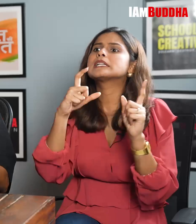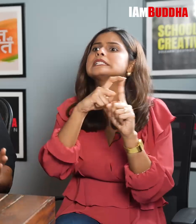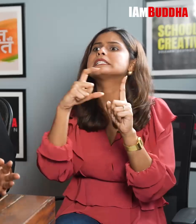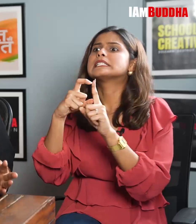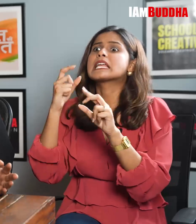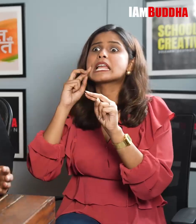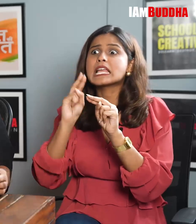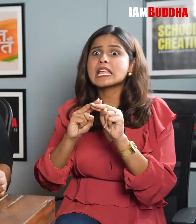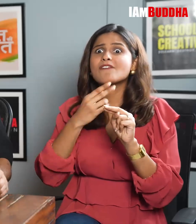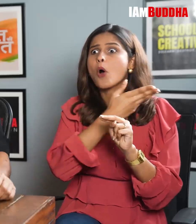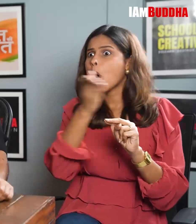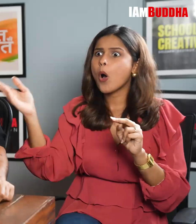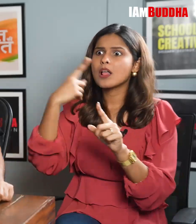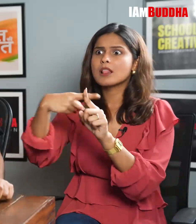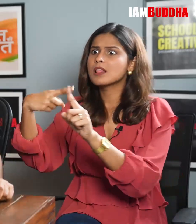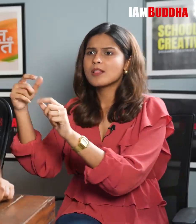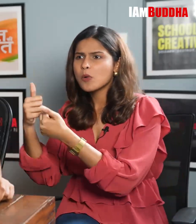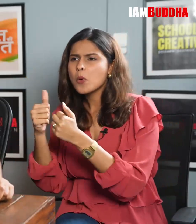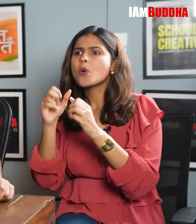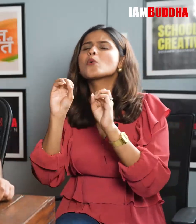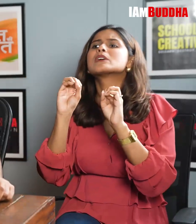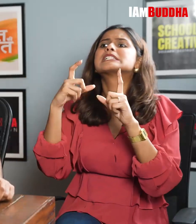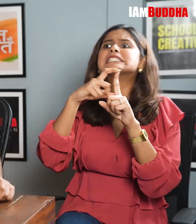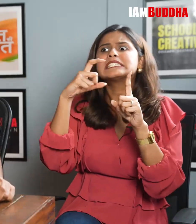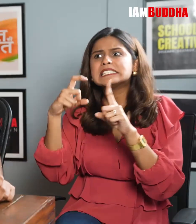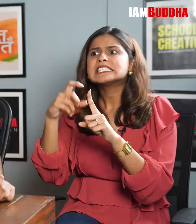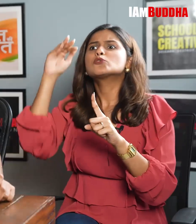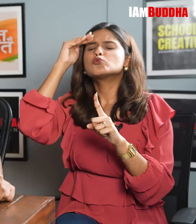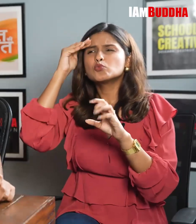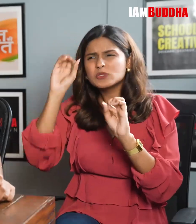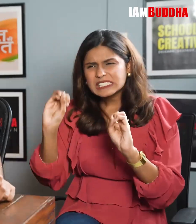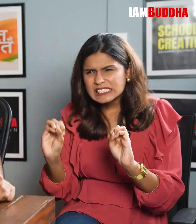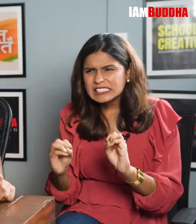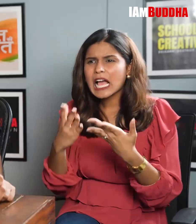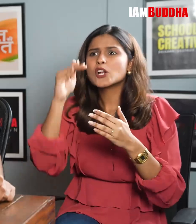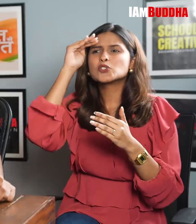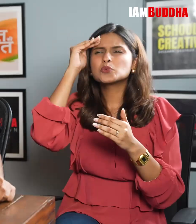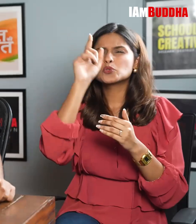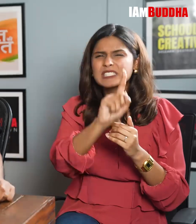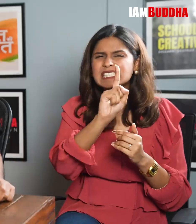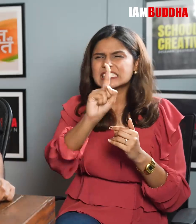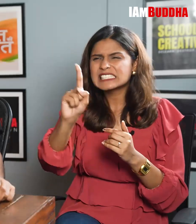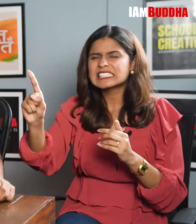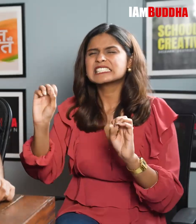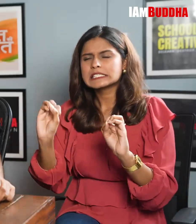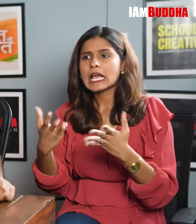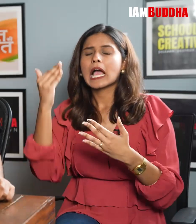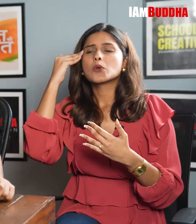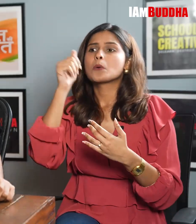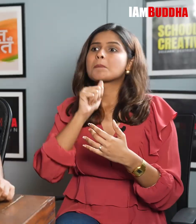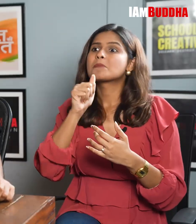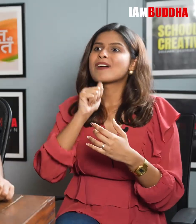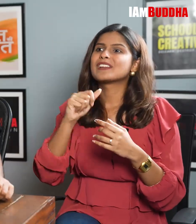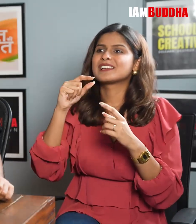you can't do it for every program, you can do it at least for all the news in India. Every single news. I know private